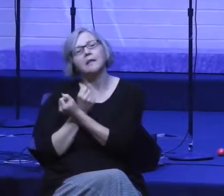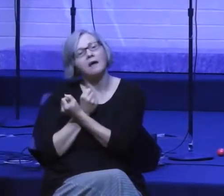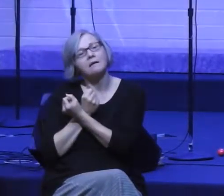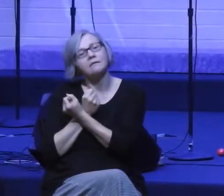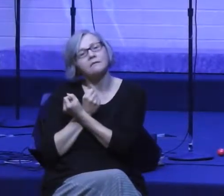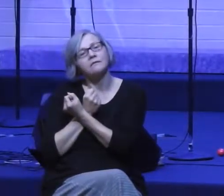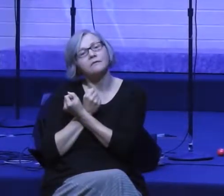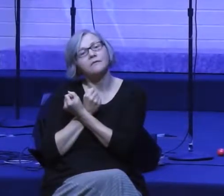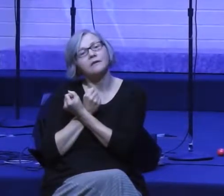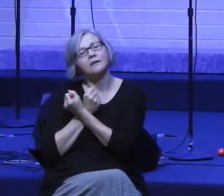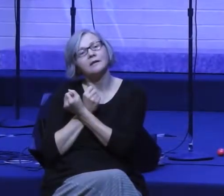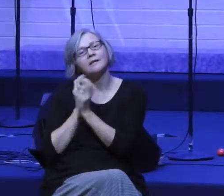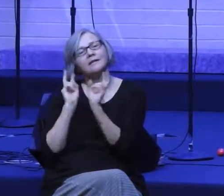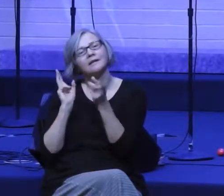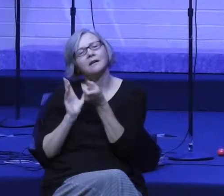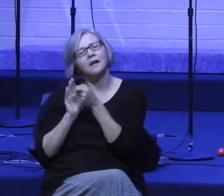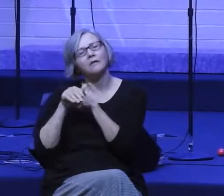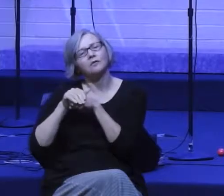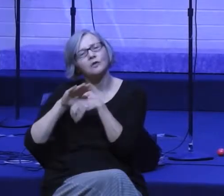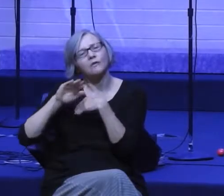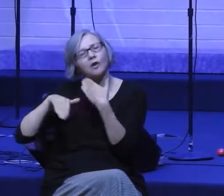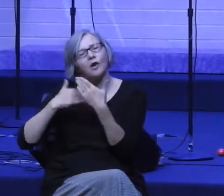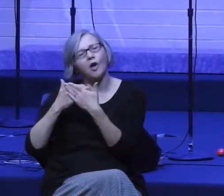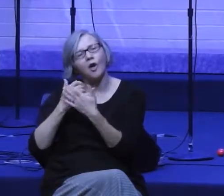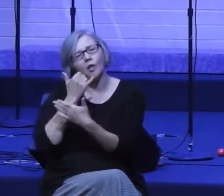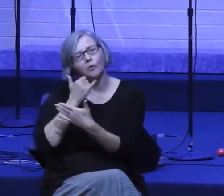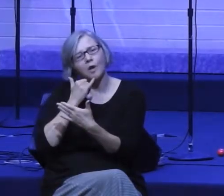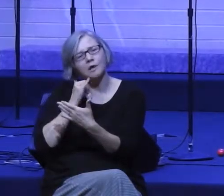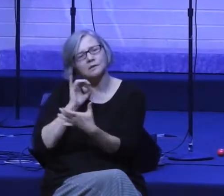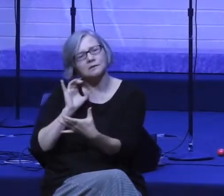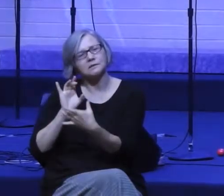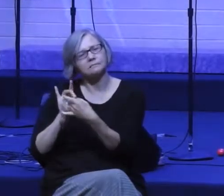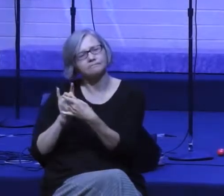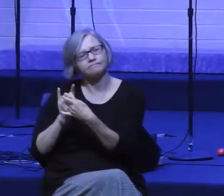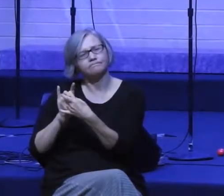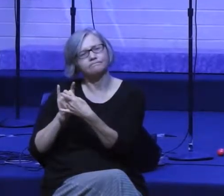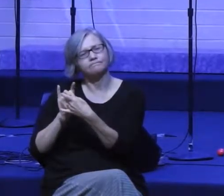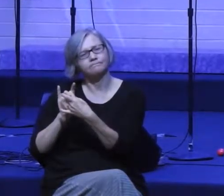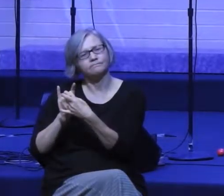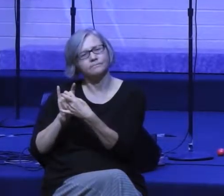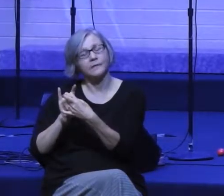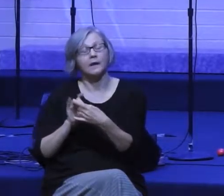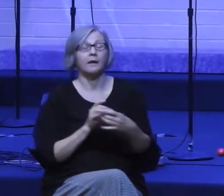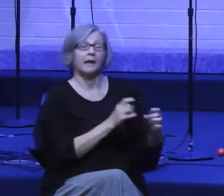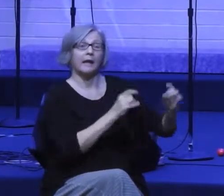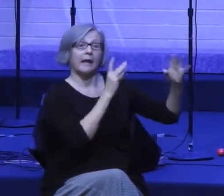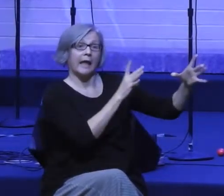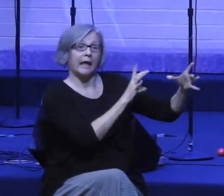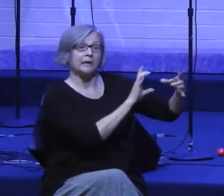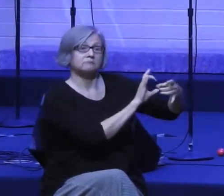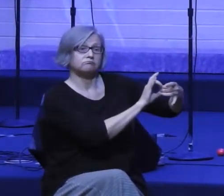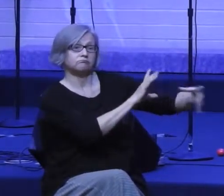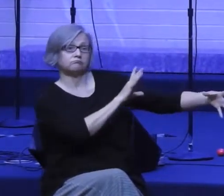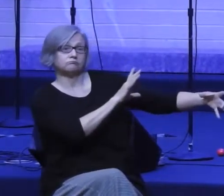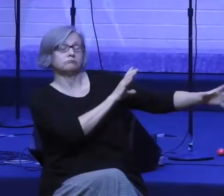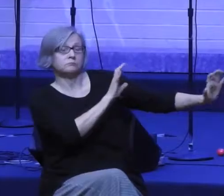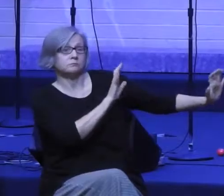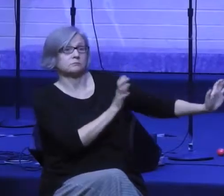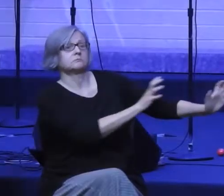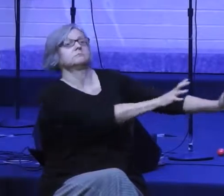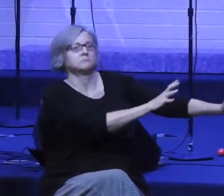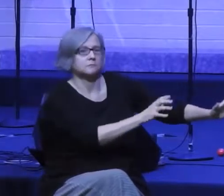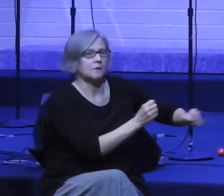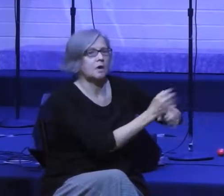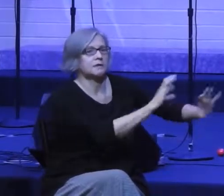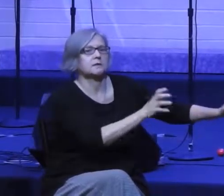read earlier. Proverbs 10:12 says, "Hate stirs up discord or division,